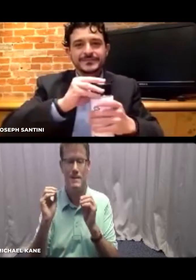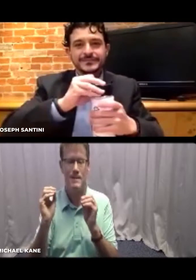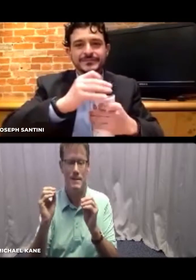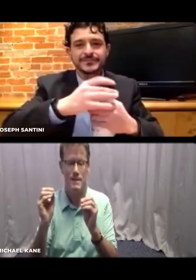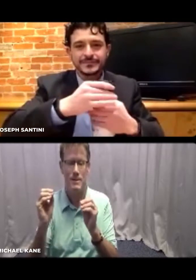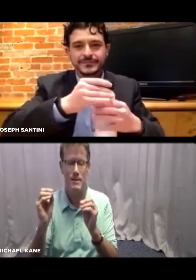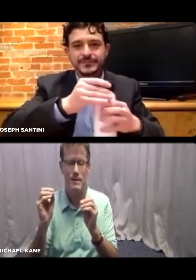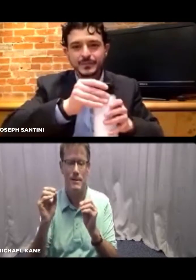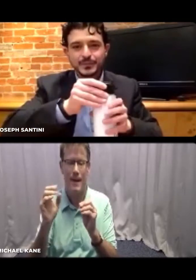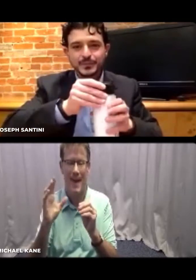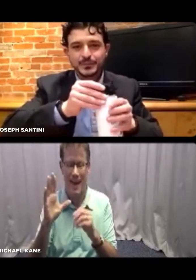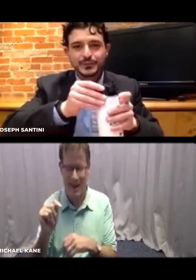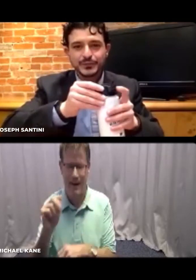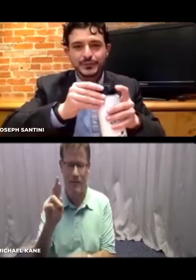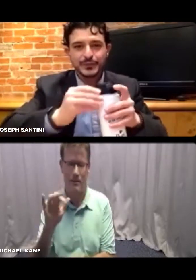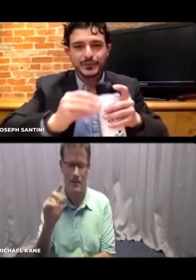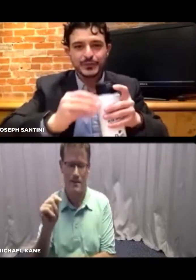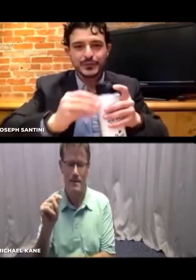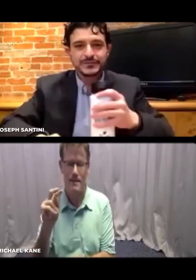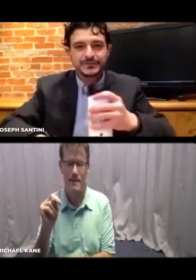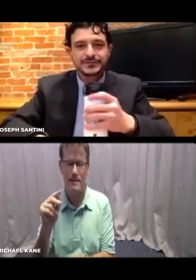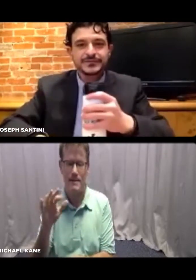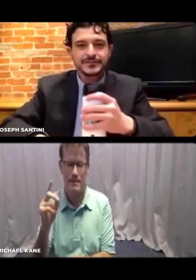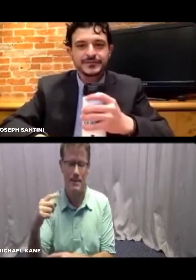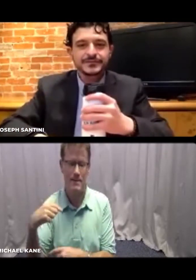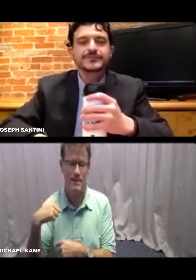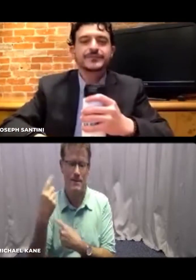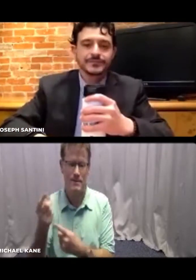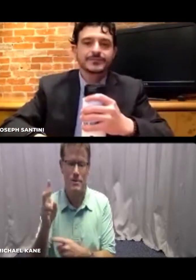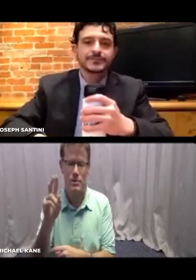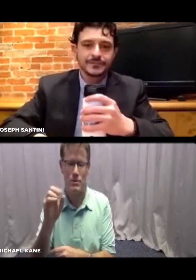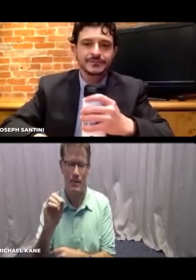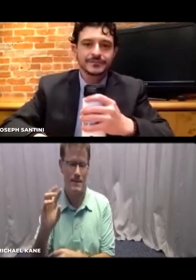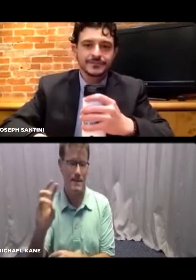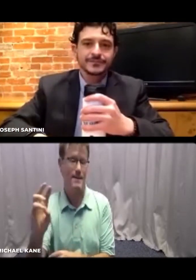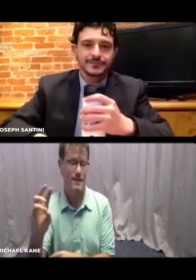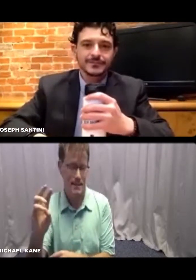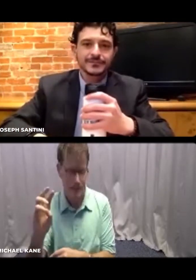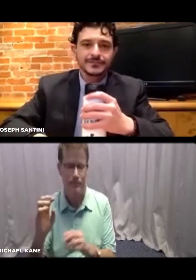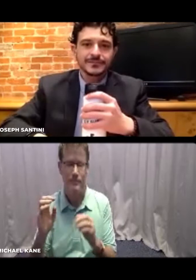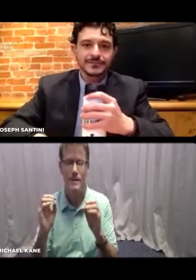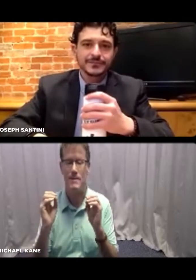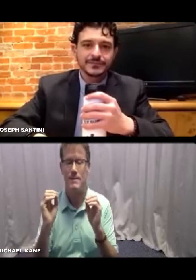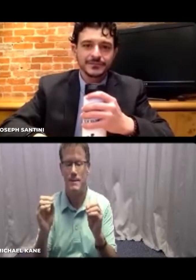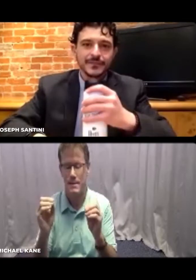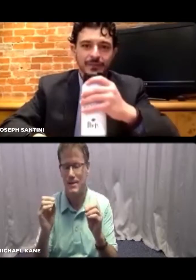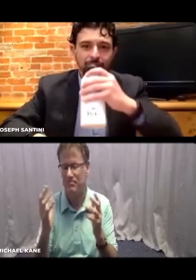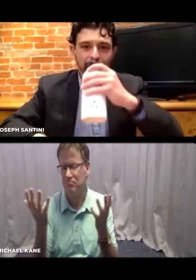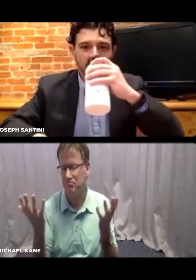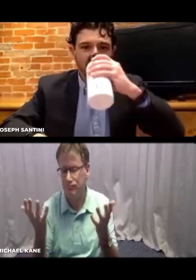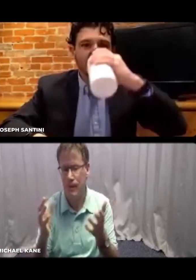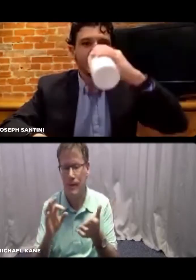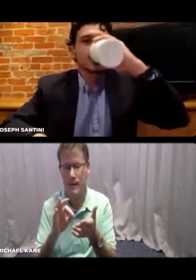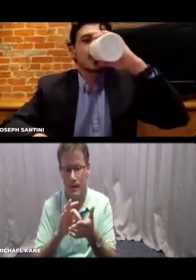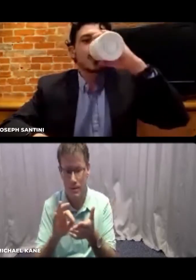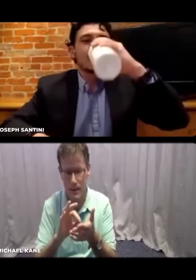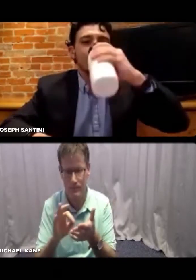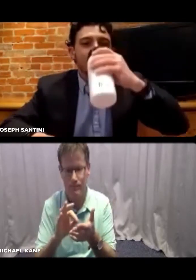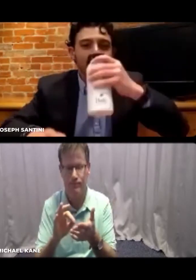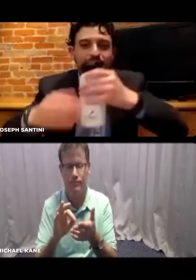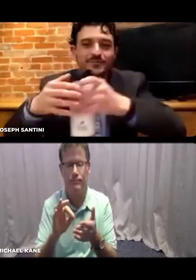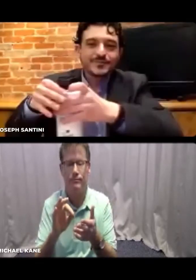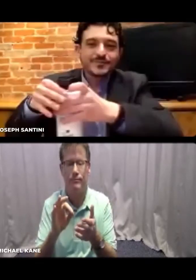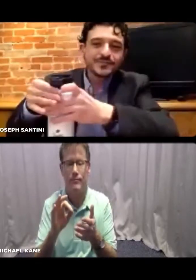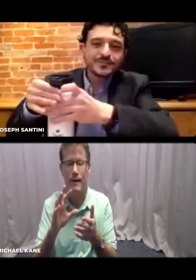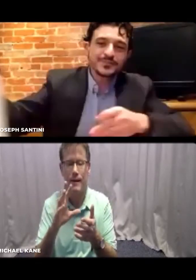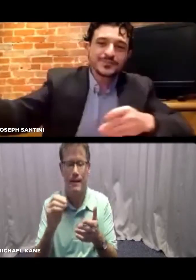at RIT NTID since 2006, and I teach accounting and